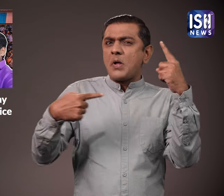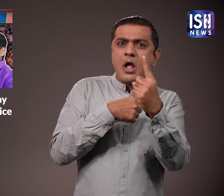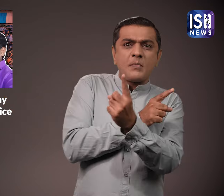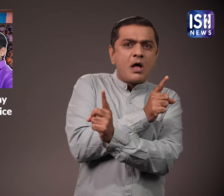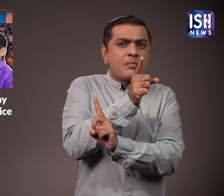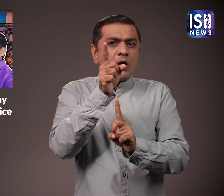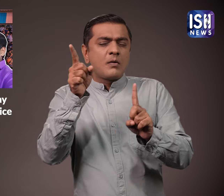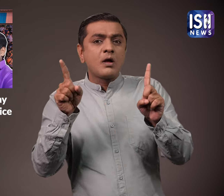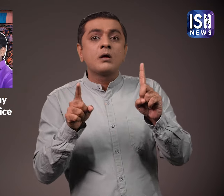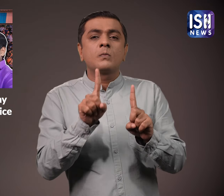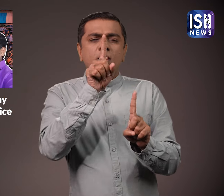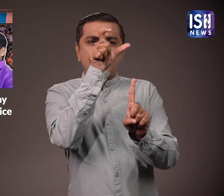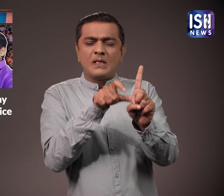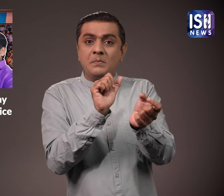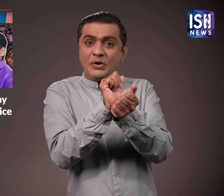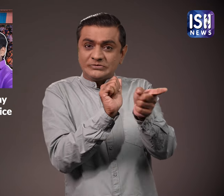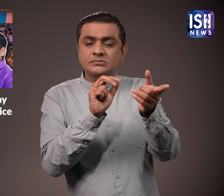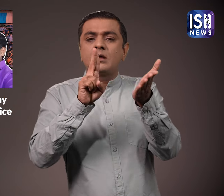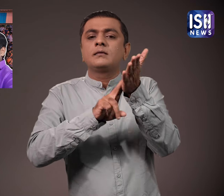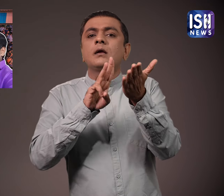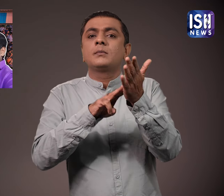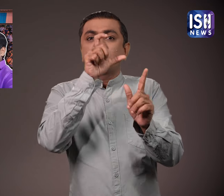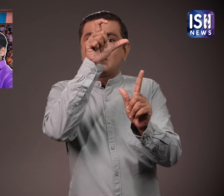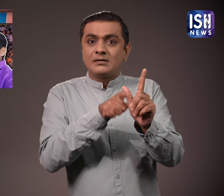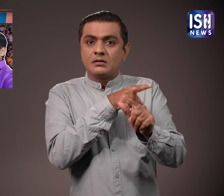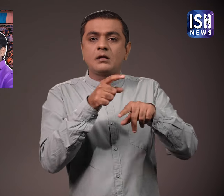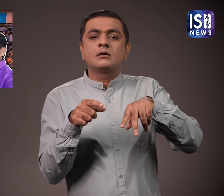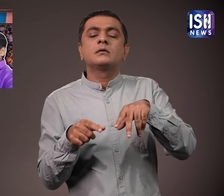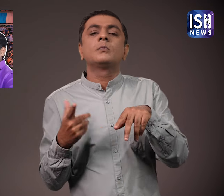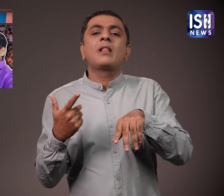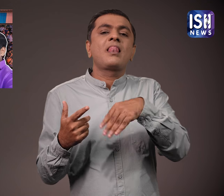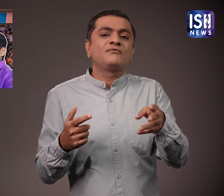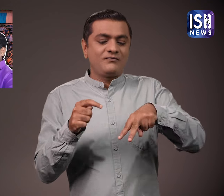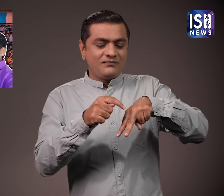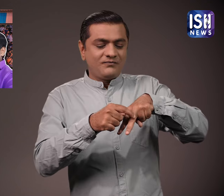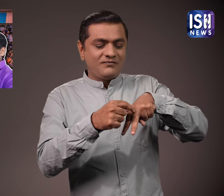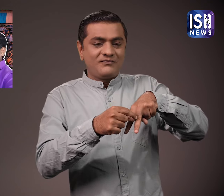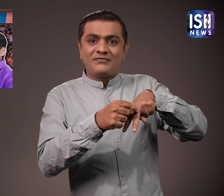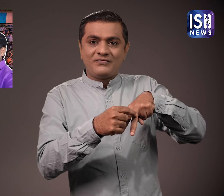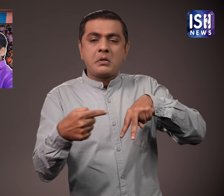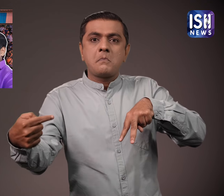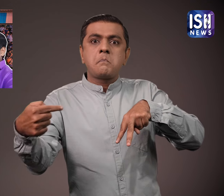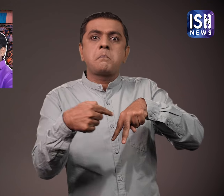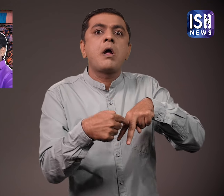police officers sitting with him. One police officer, Nilesh Moray was injured with a bullet in the left thigh.